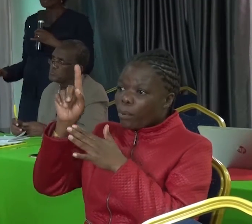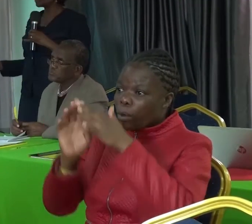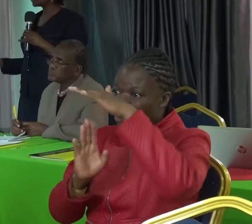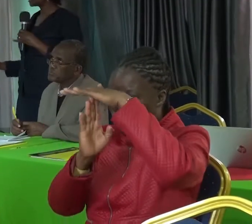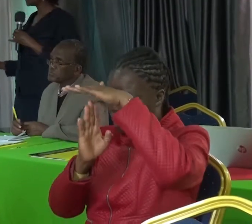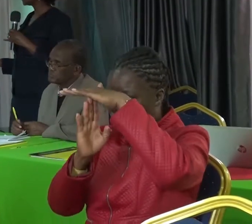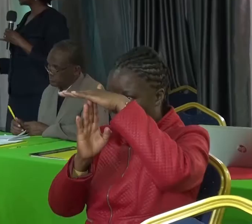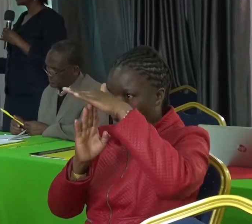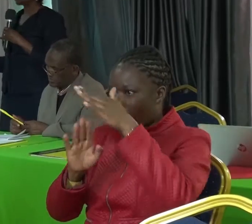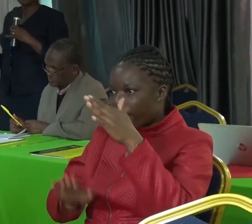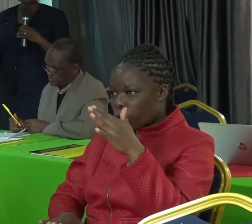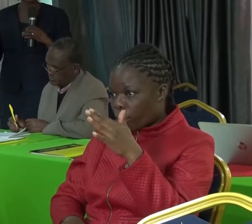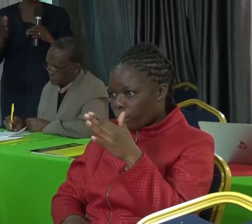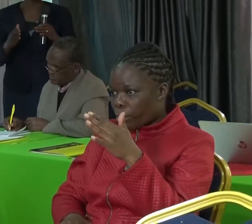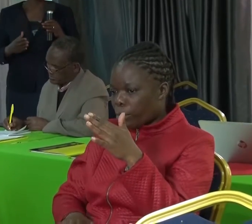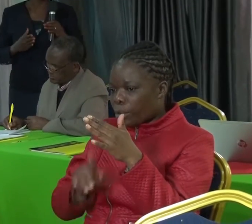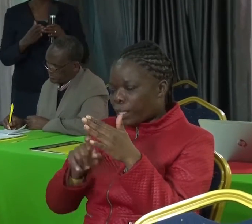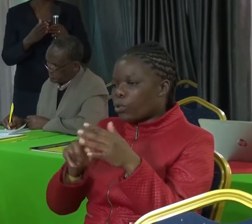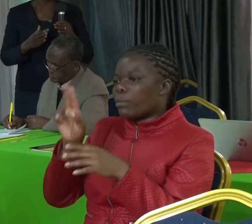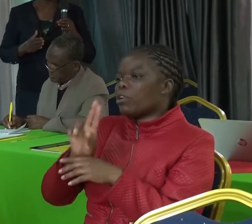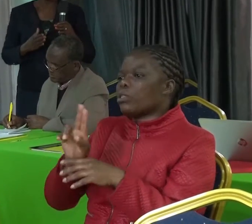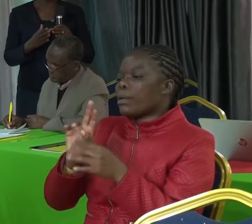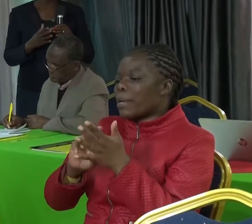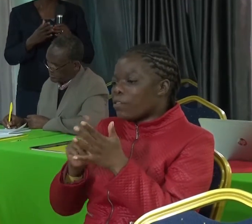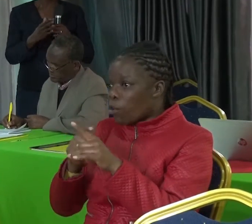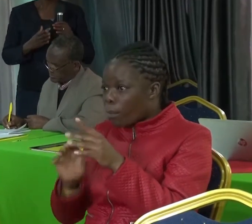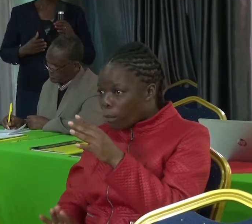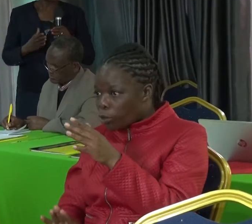will be used. So that means a lot of conversations,